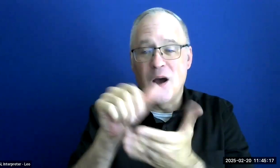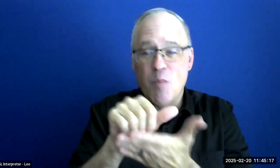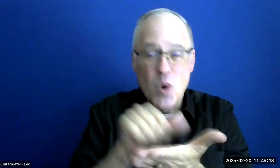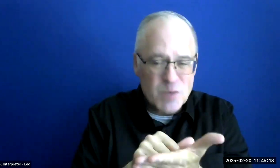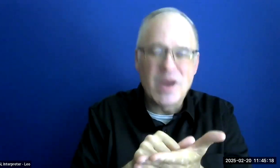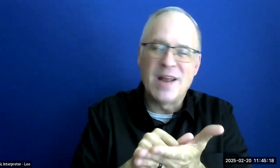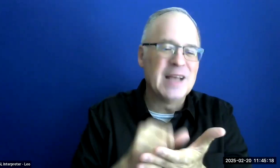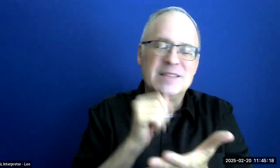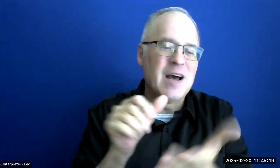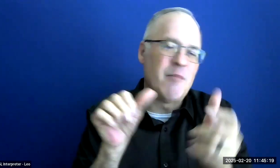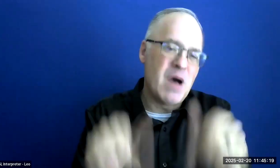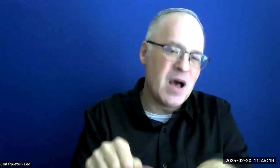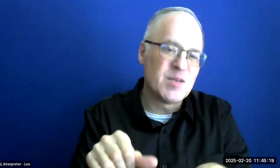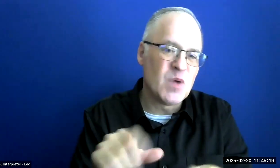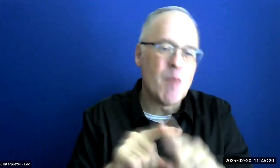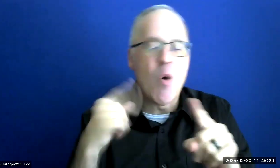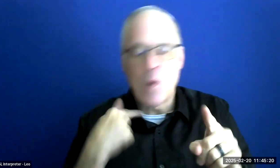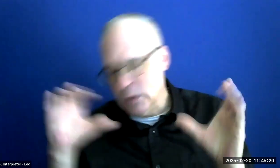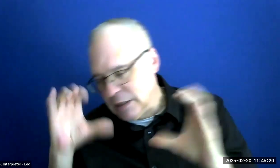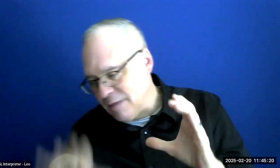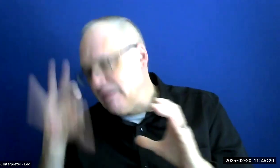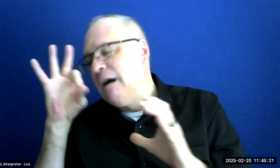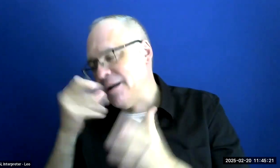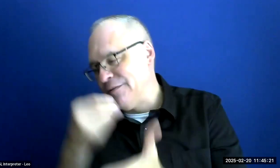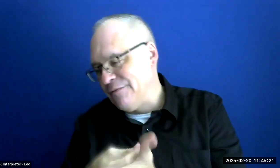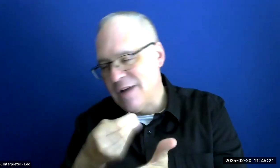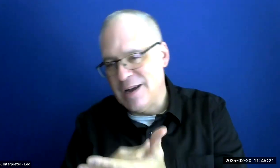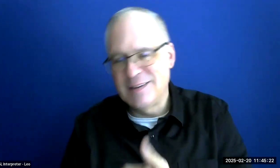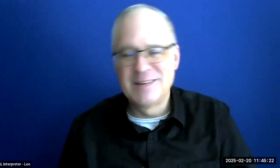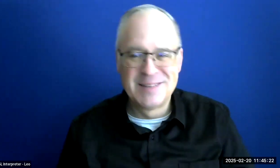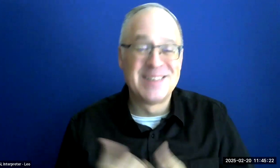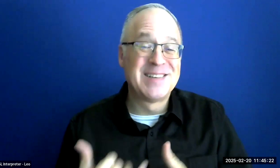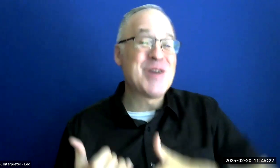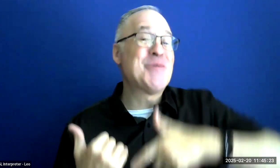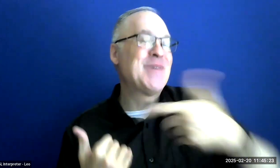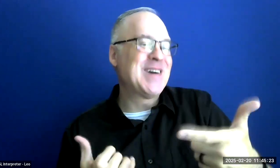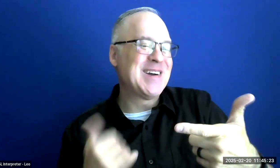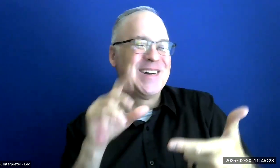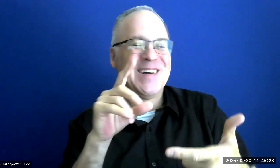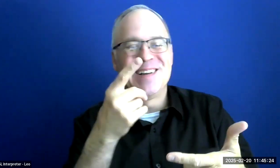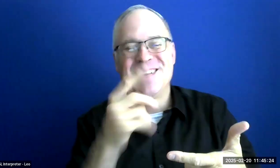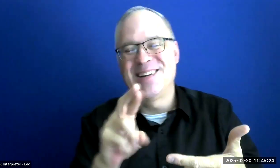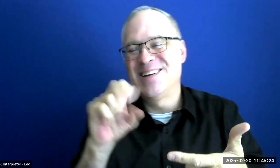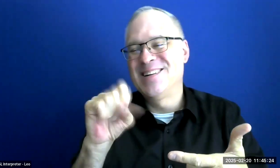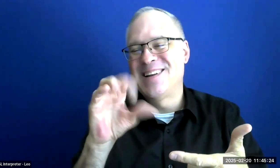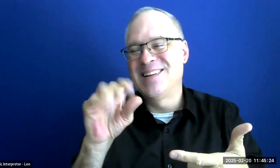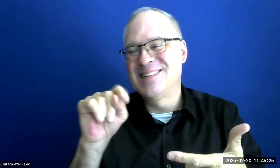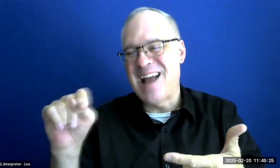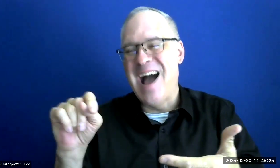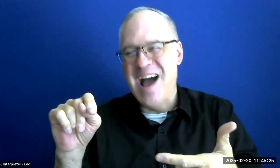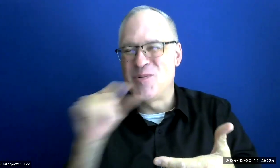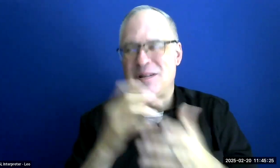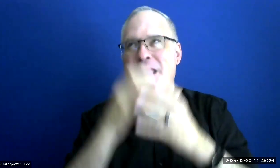funding. So anyhow, with all that, I want to turn to David Scott, Dr. Scott, who's got a lot of wealth of